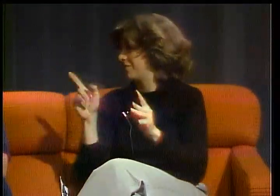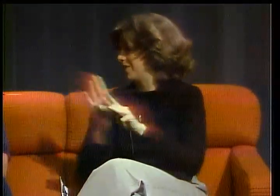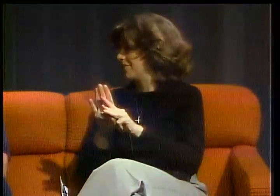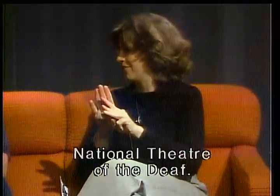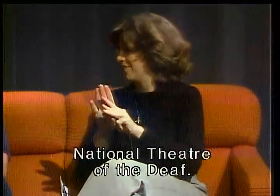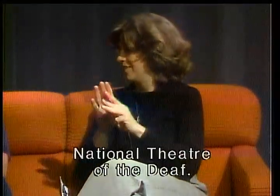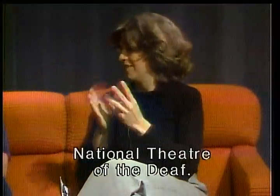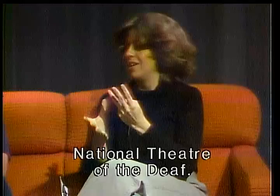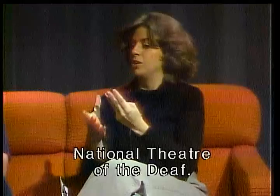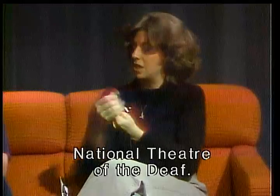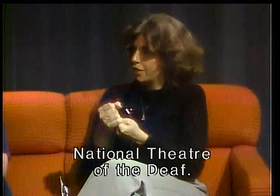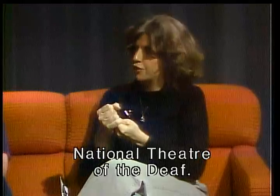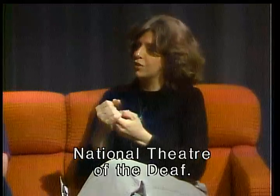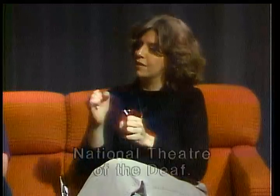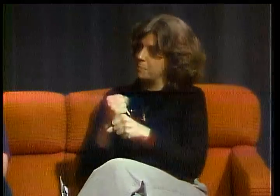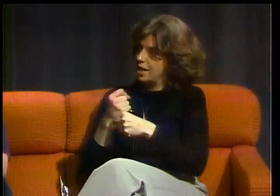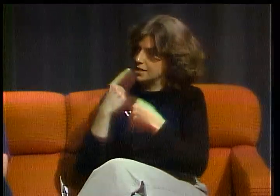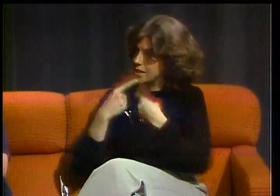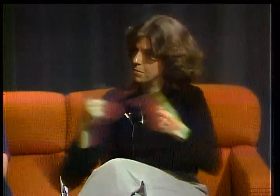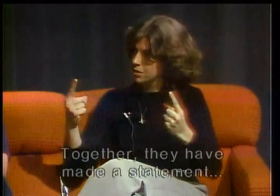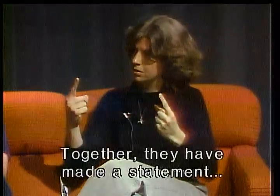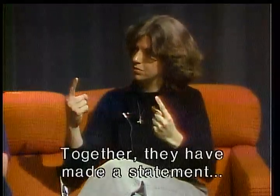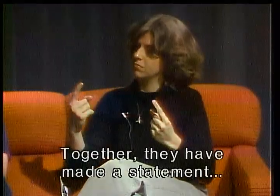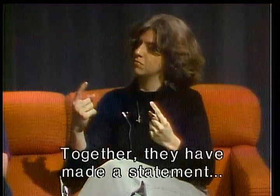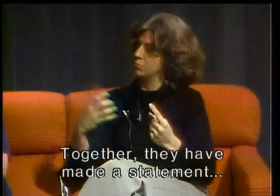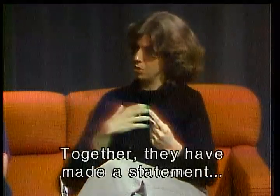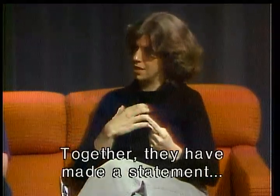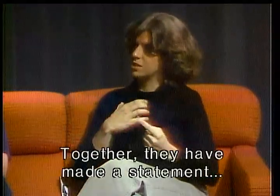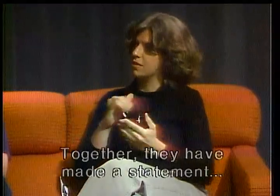Deaf, together have made a statement protesting this